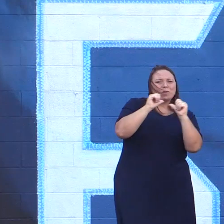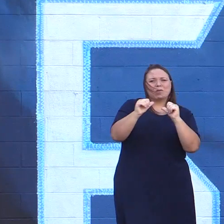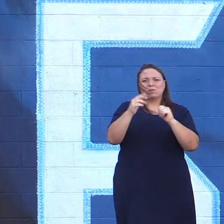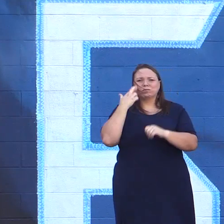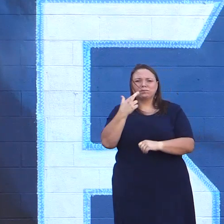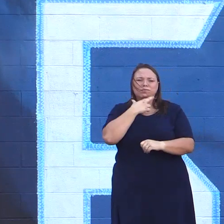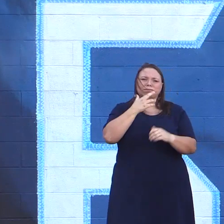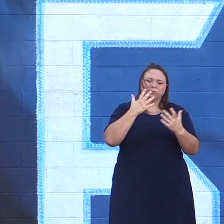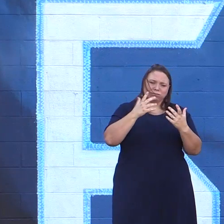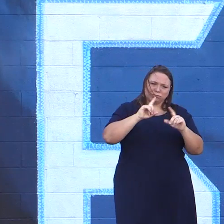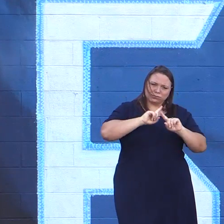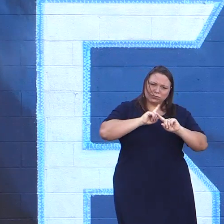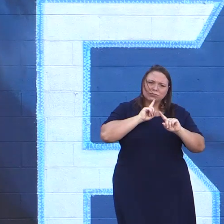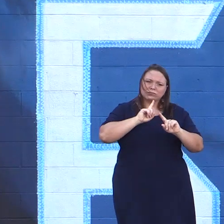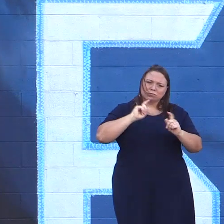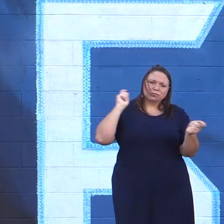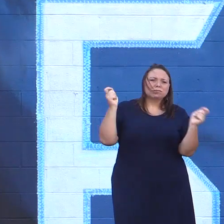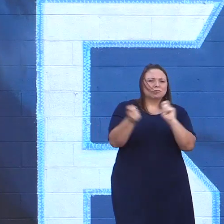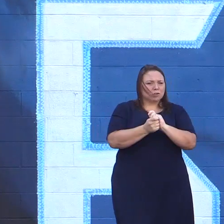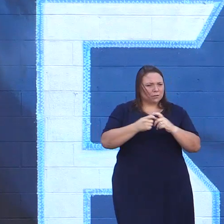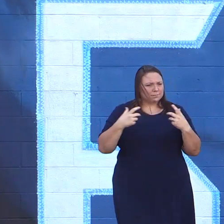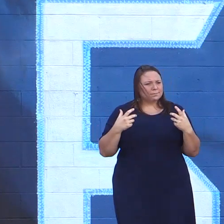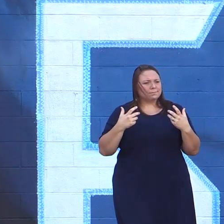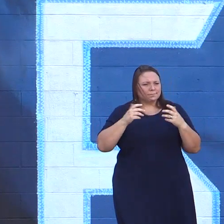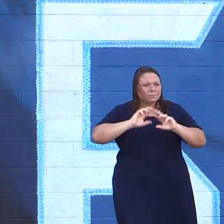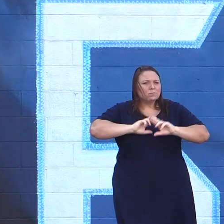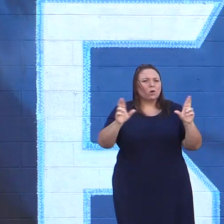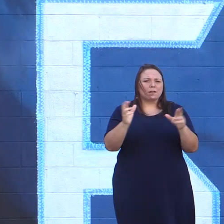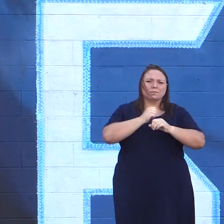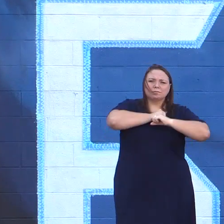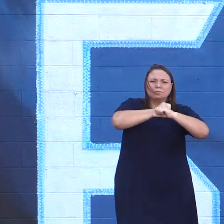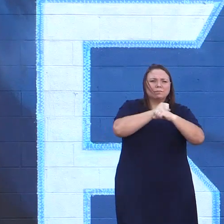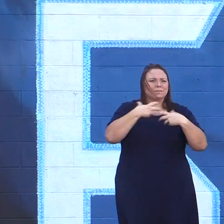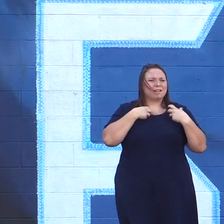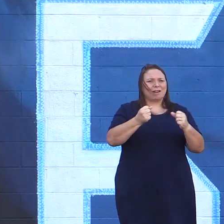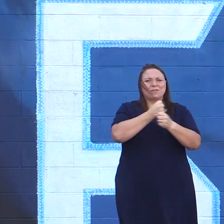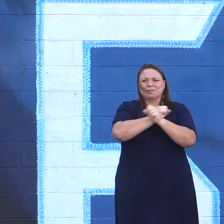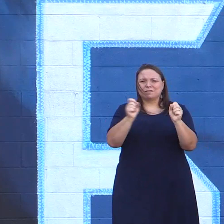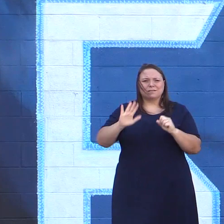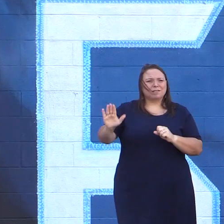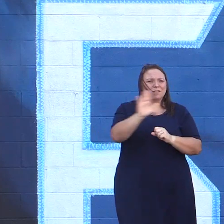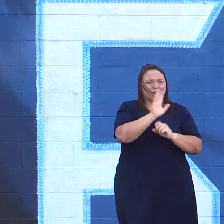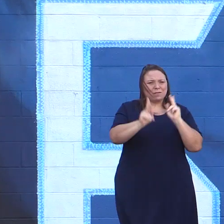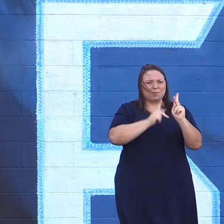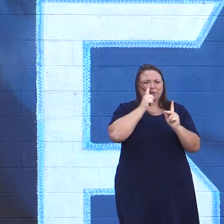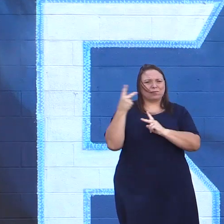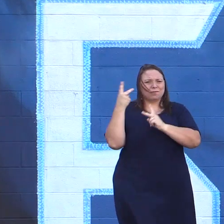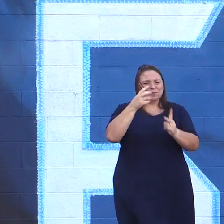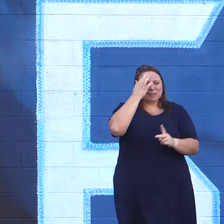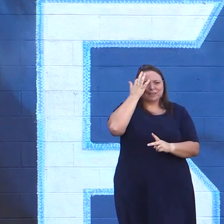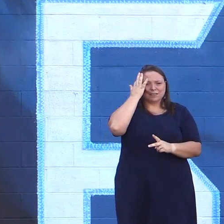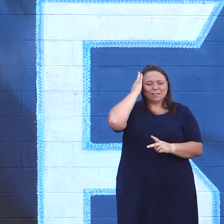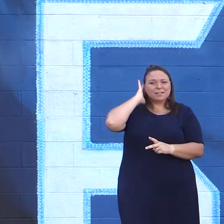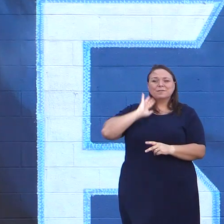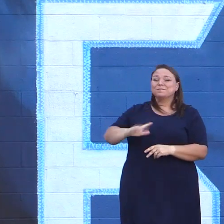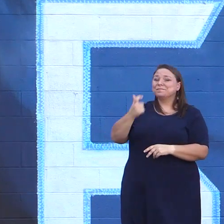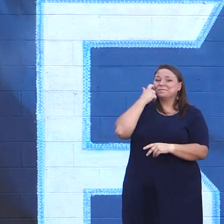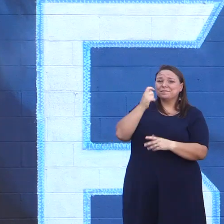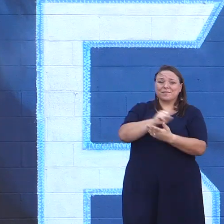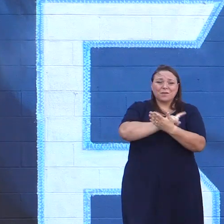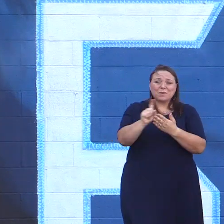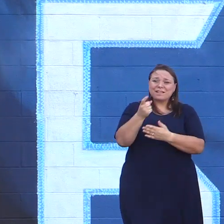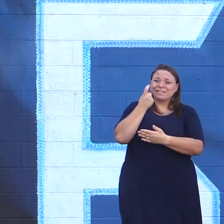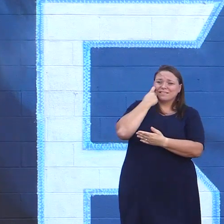up their efforts to protect the health and safety of their patrons. Now, in recent weeks and months, I've had